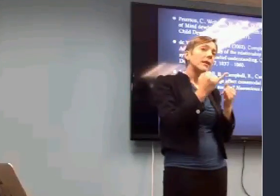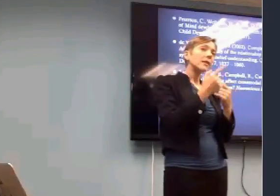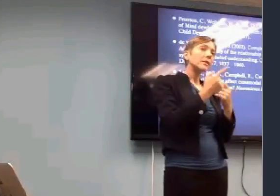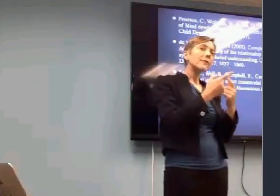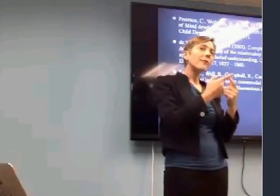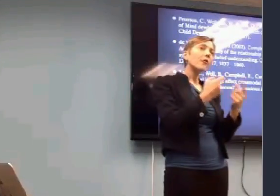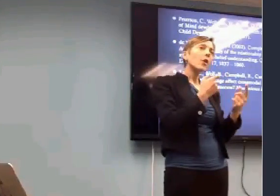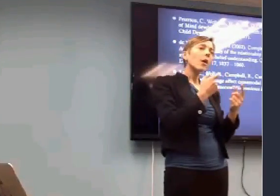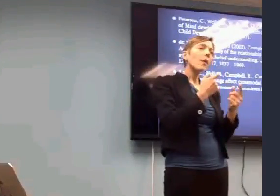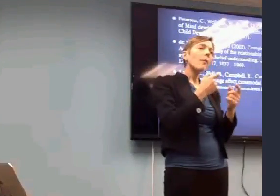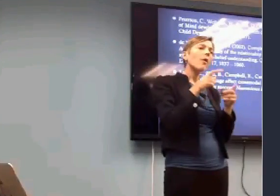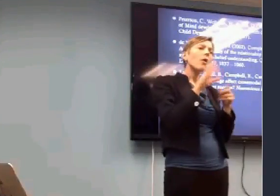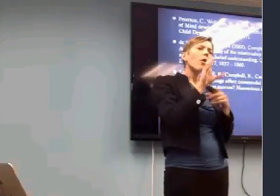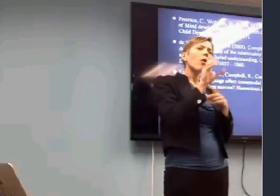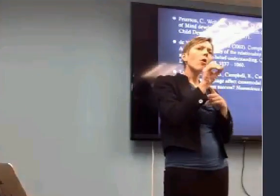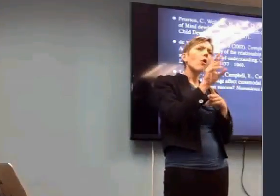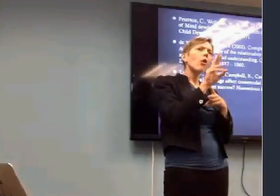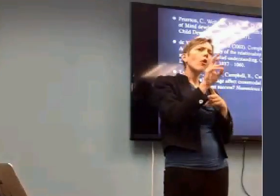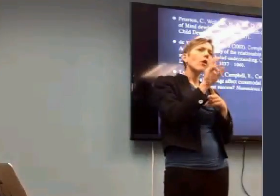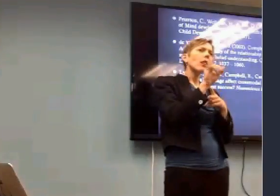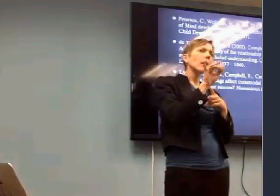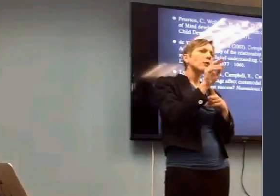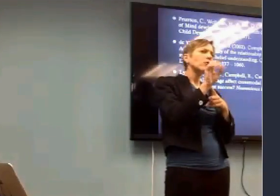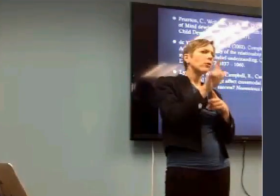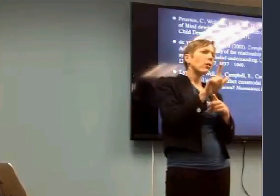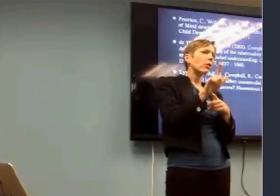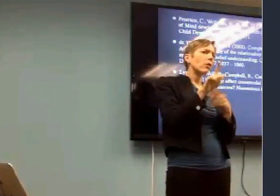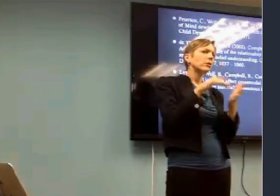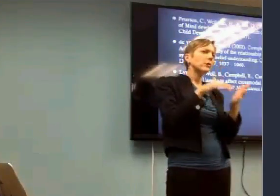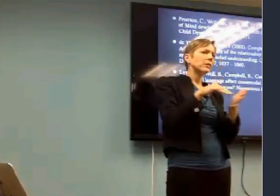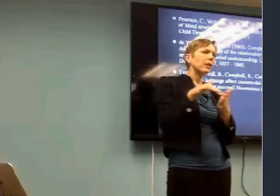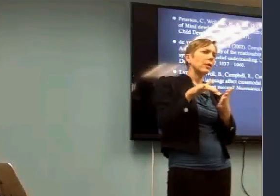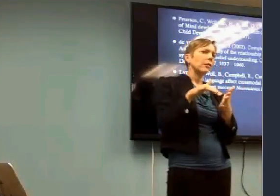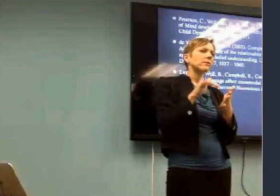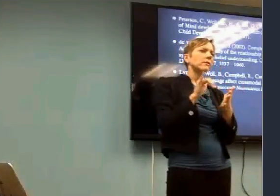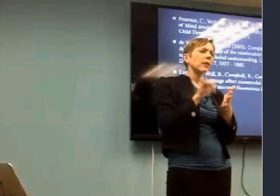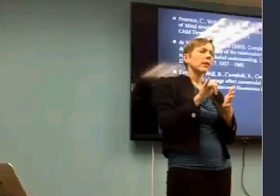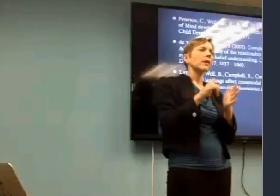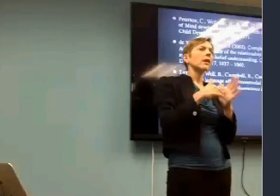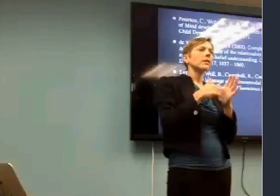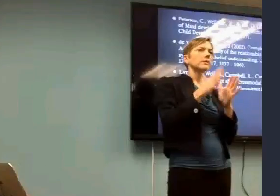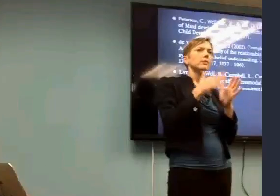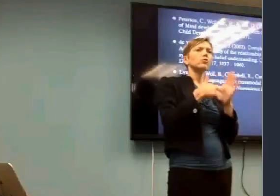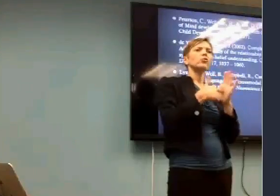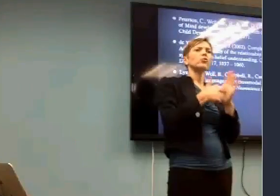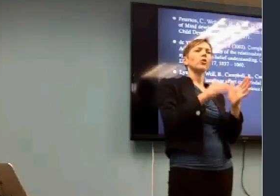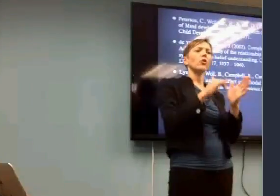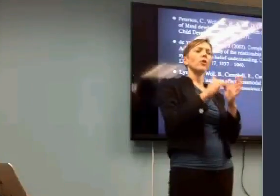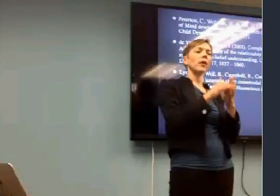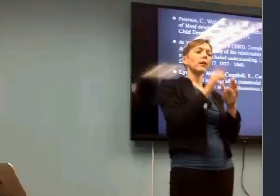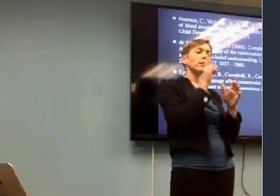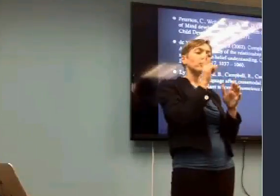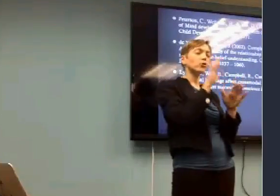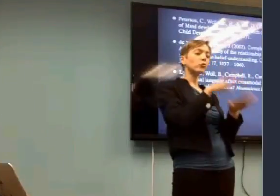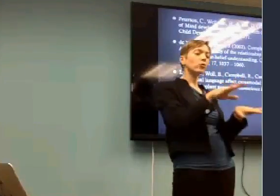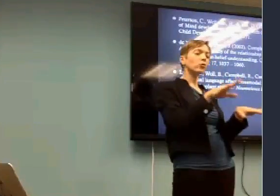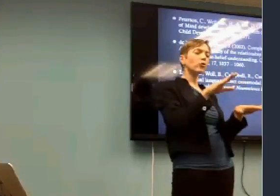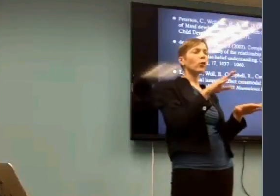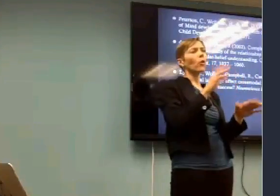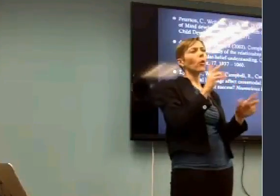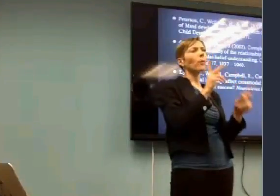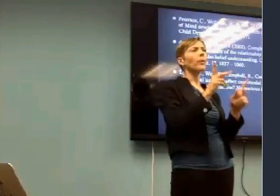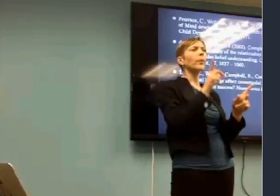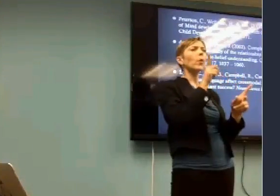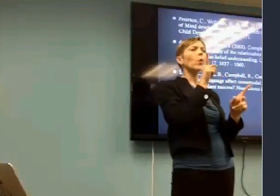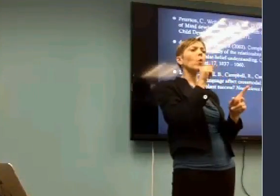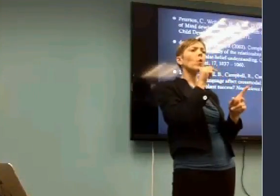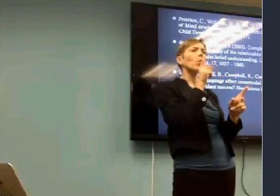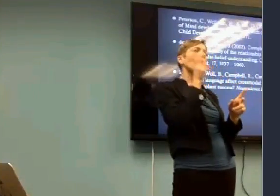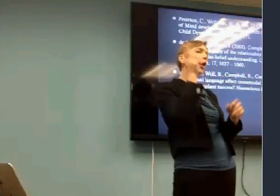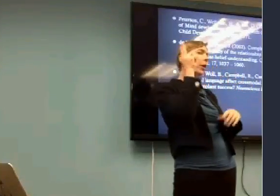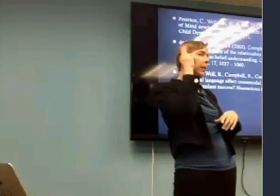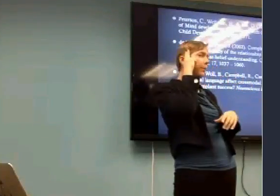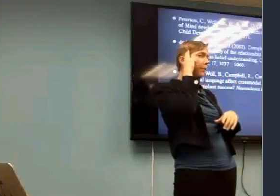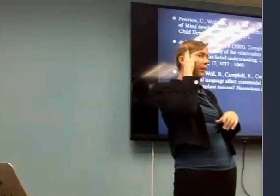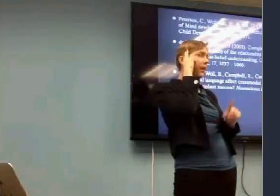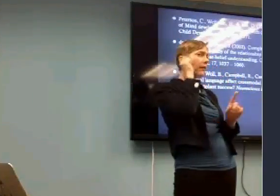slide? Some of the ideas from correlational studies seem to show that deaf children or people